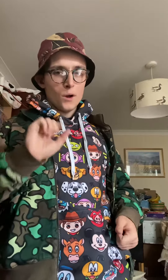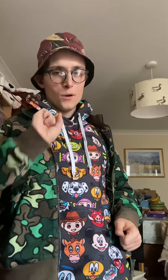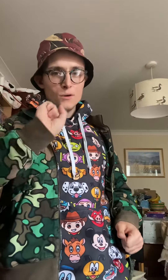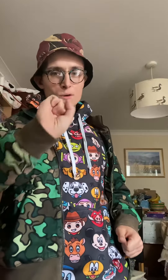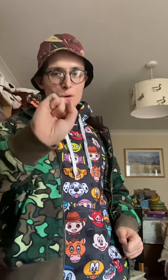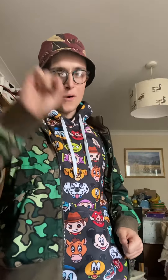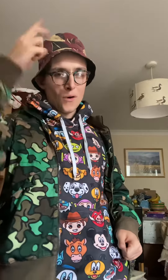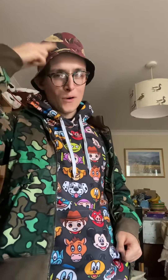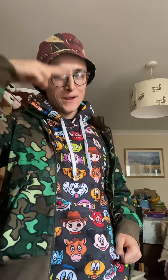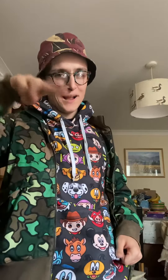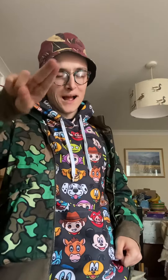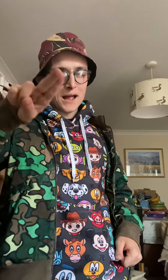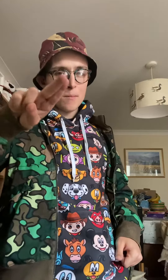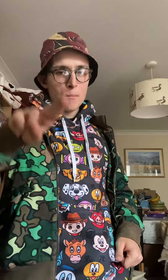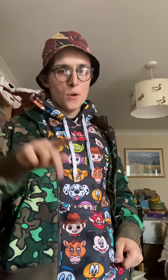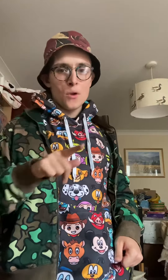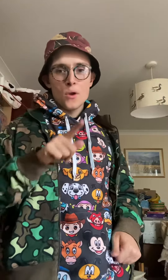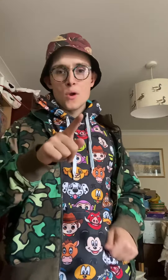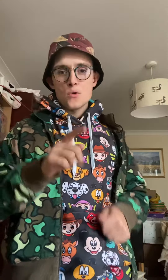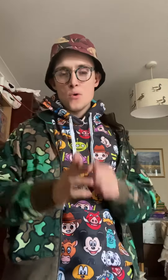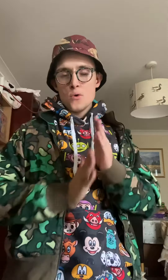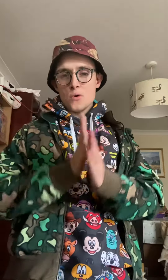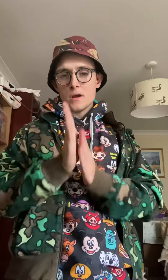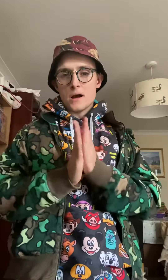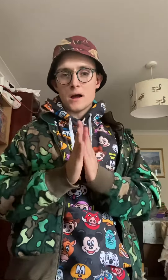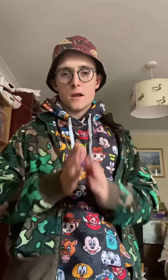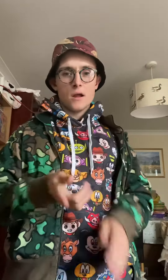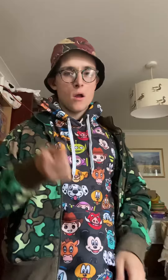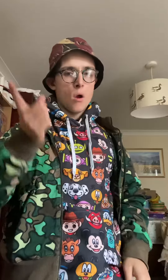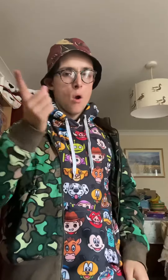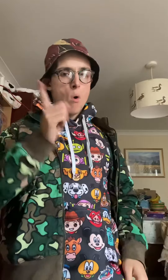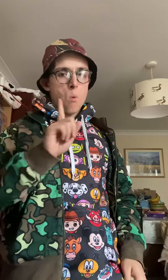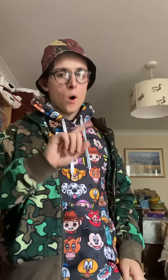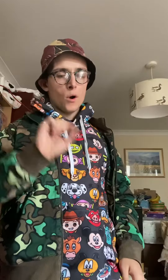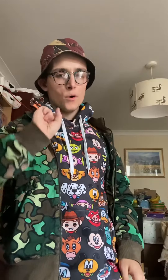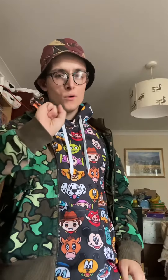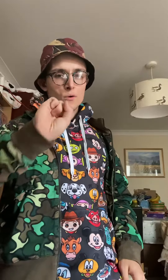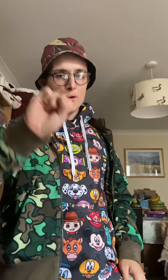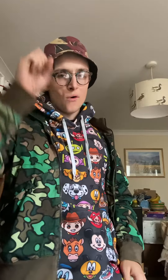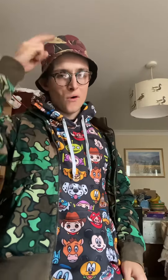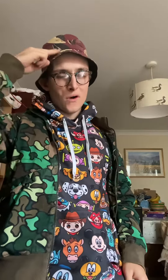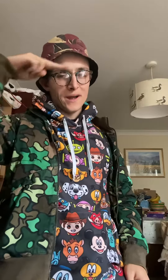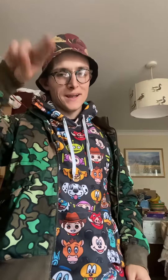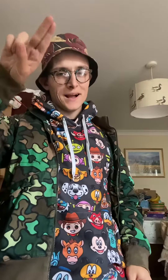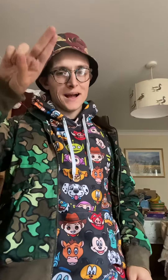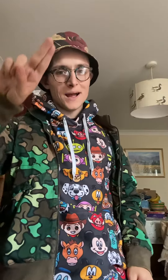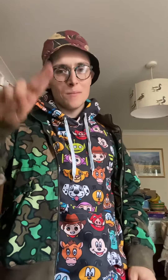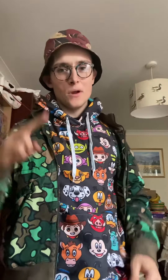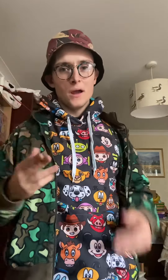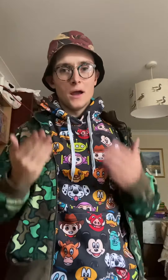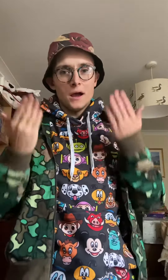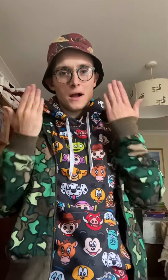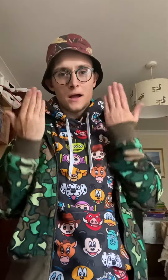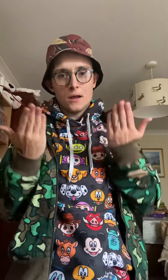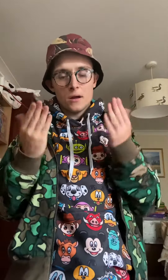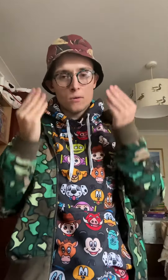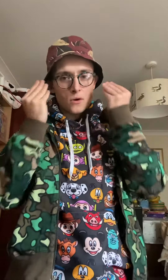more anime? You guys, what more anime? And I am going